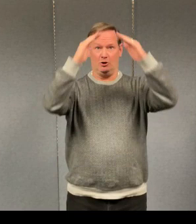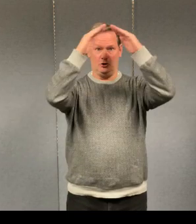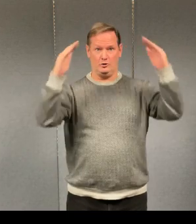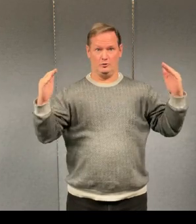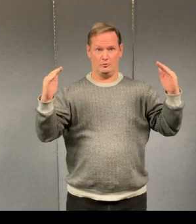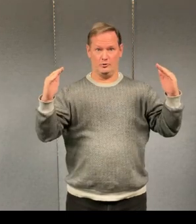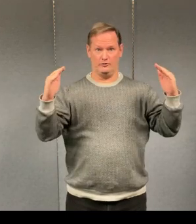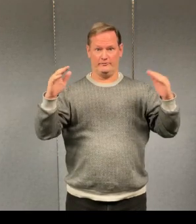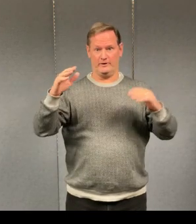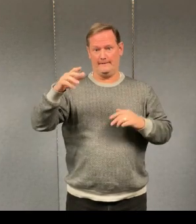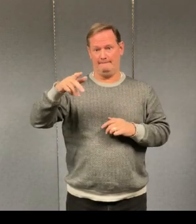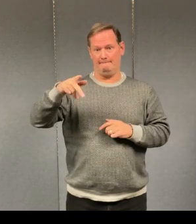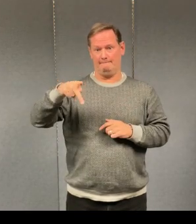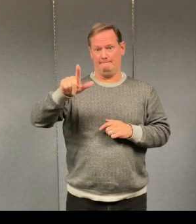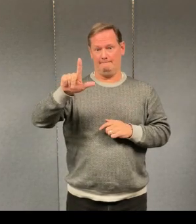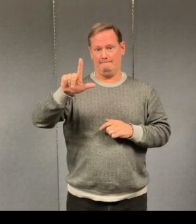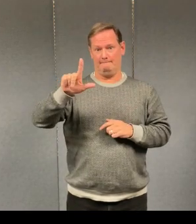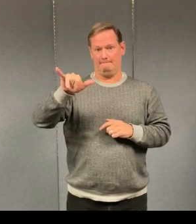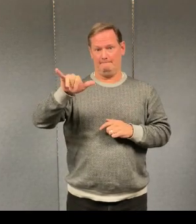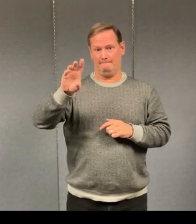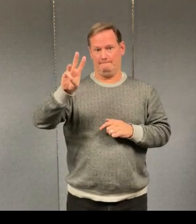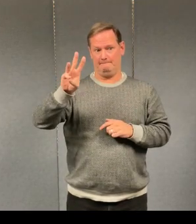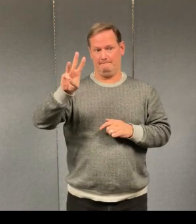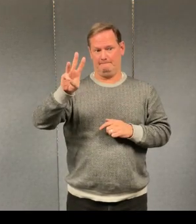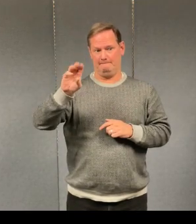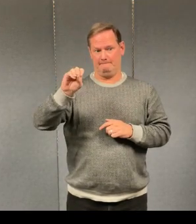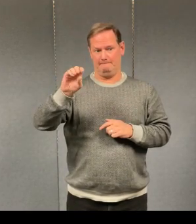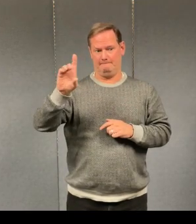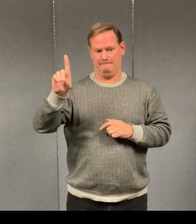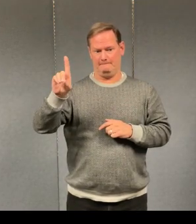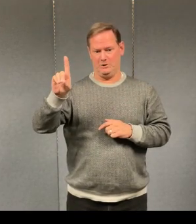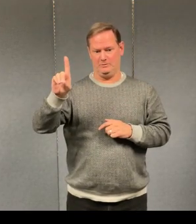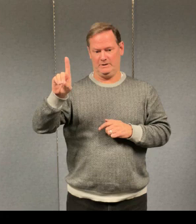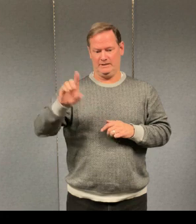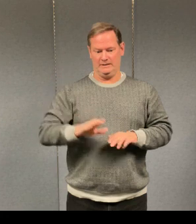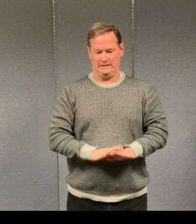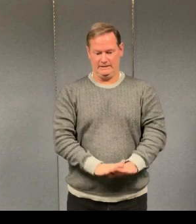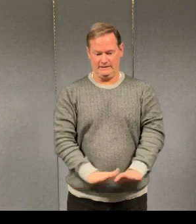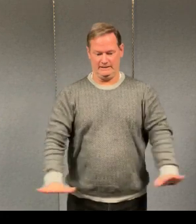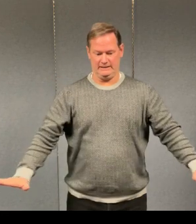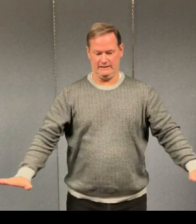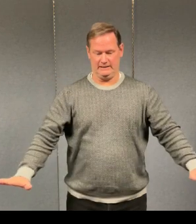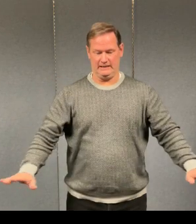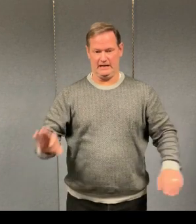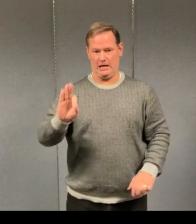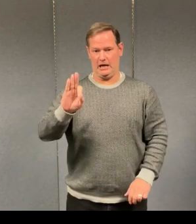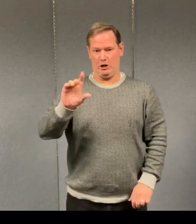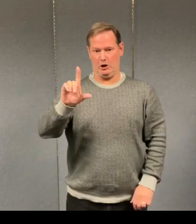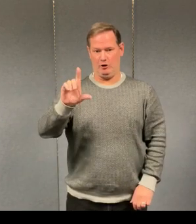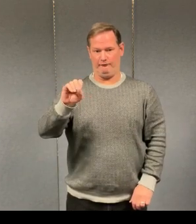wants it to have a cement floor. We are going to use geometry to show how Mr.